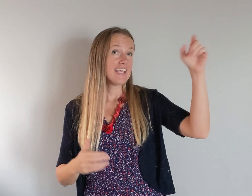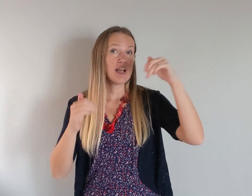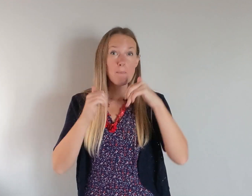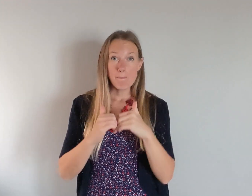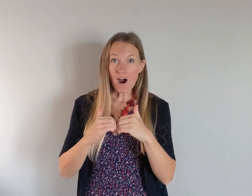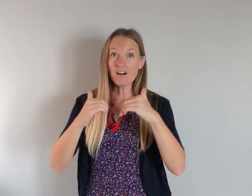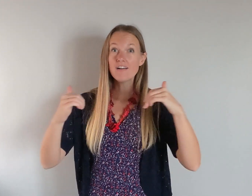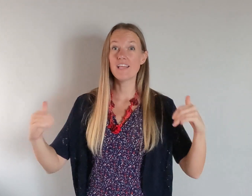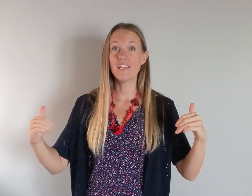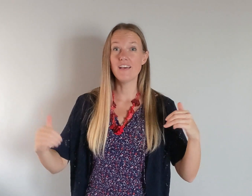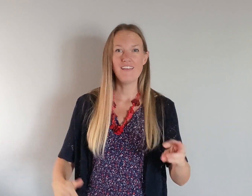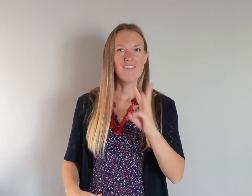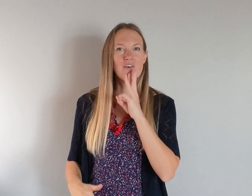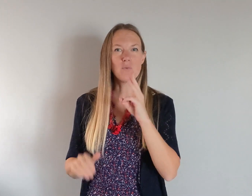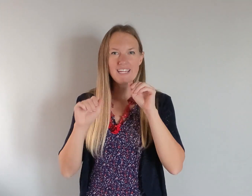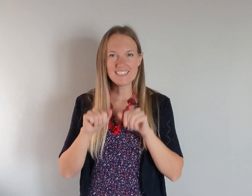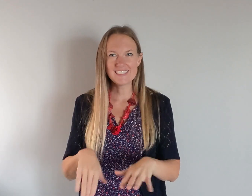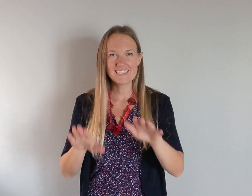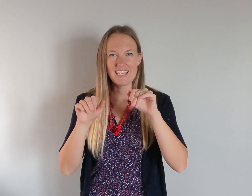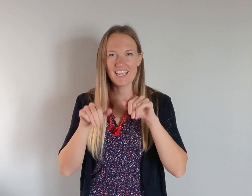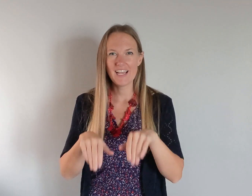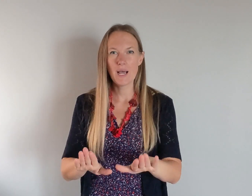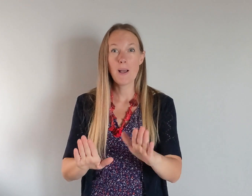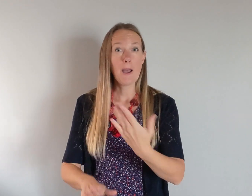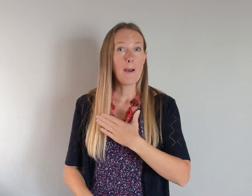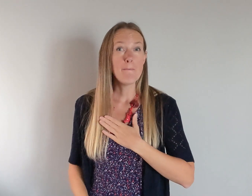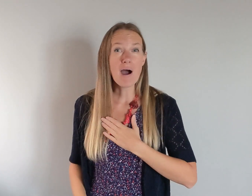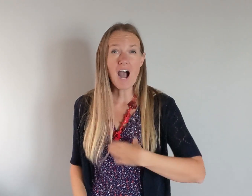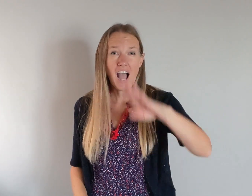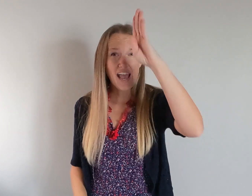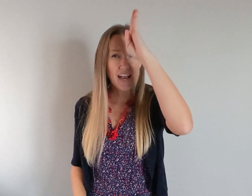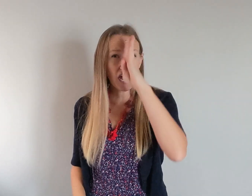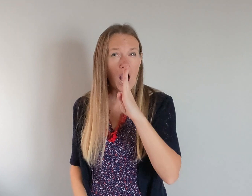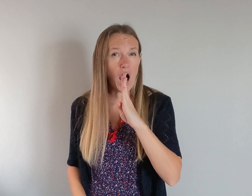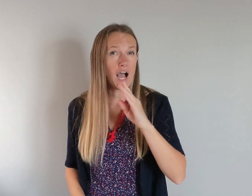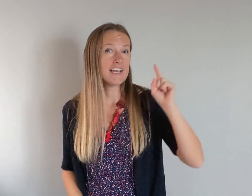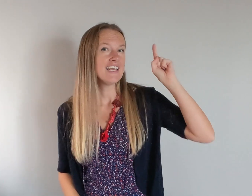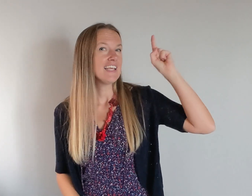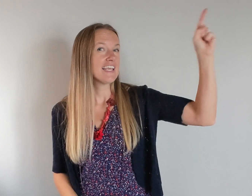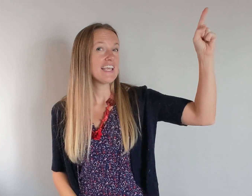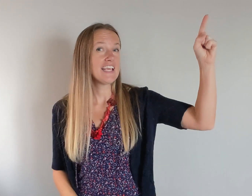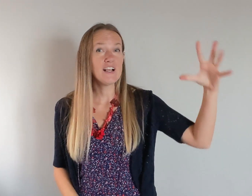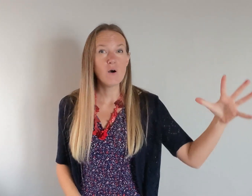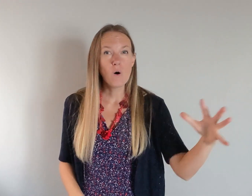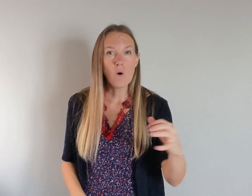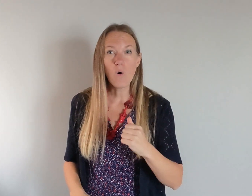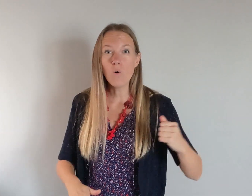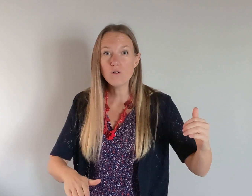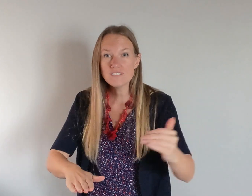He parted the raging sea. My God, he holds